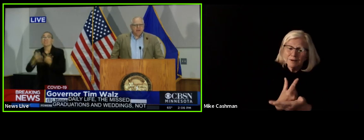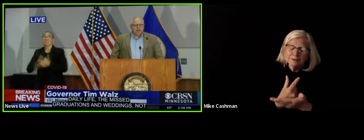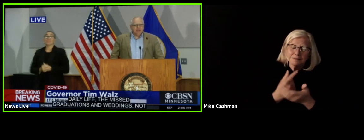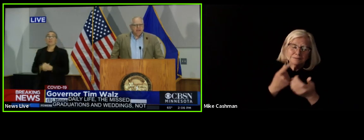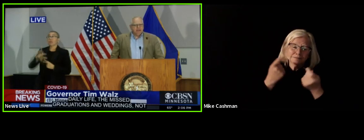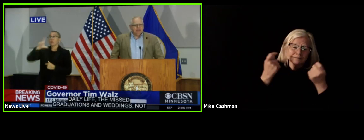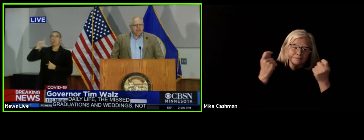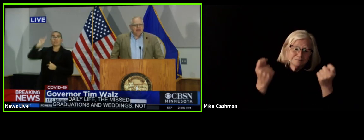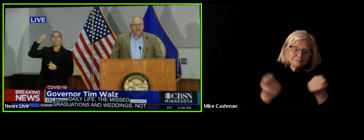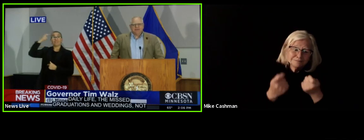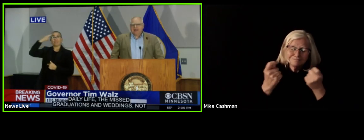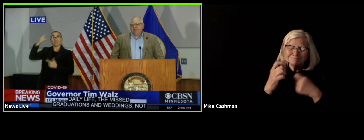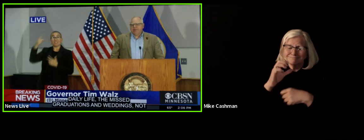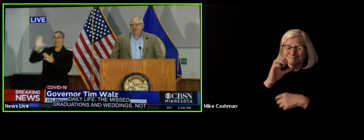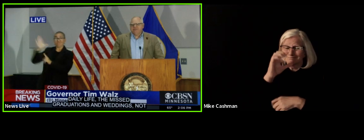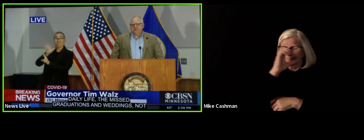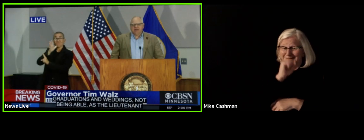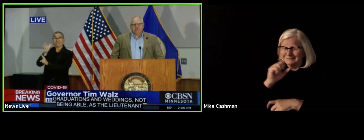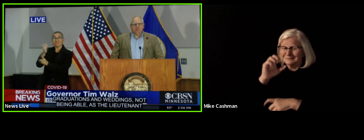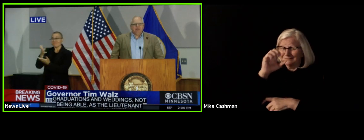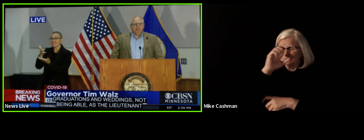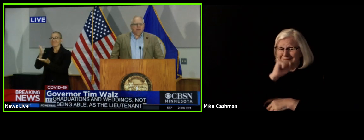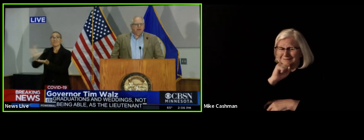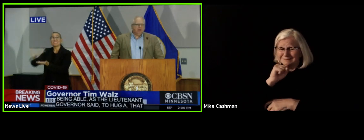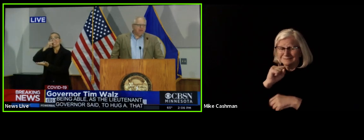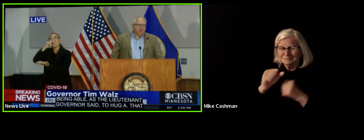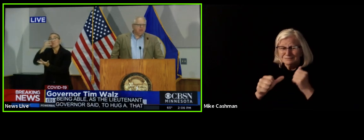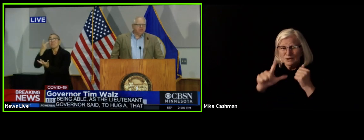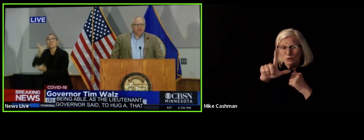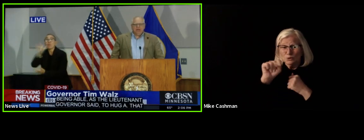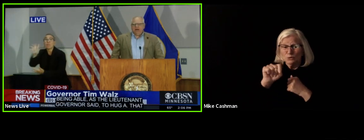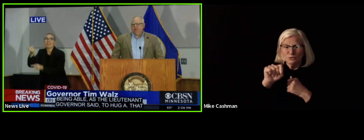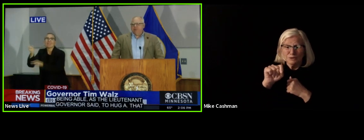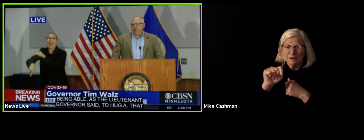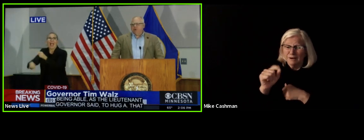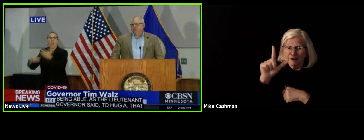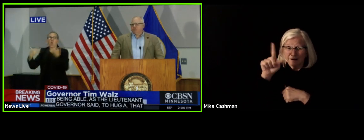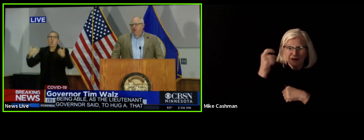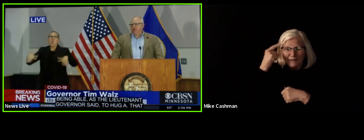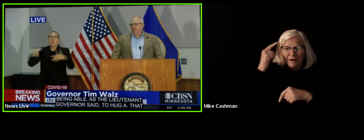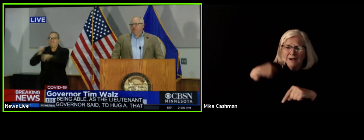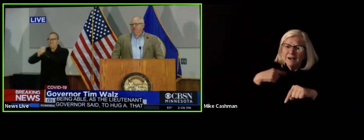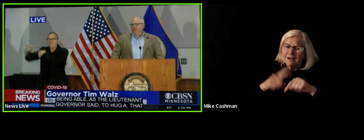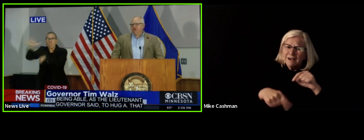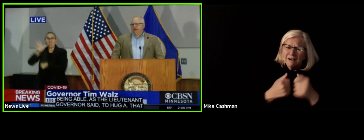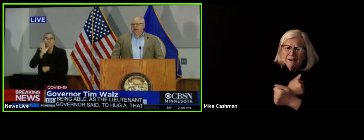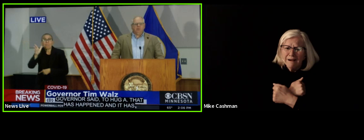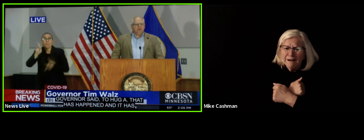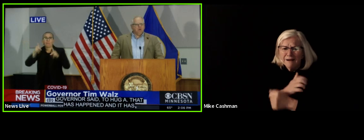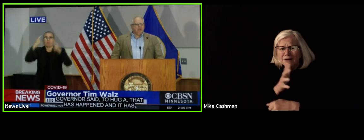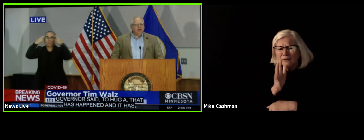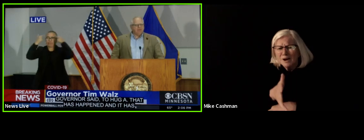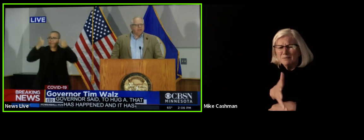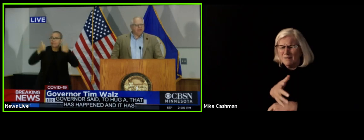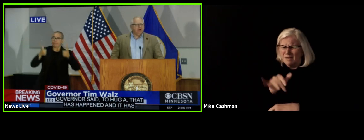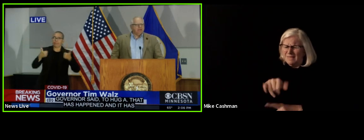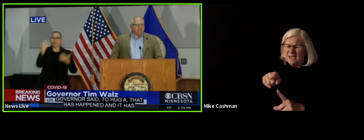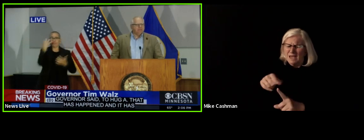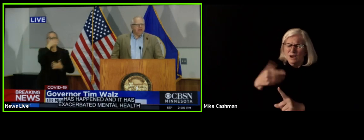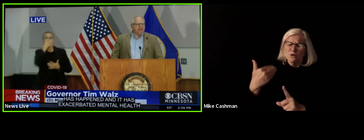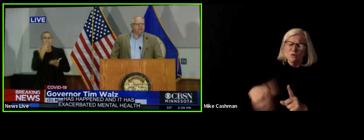grandma. That has happened, and it's exacerbated mental health anguish. We are struggling with and figuring out, and we know we have to